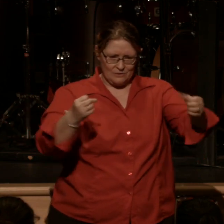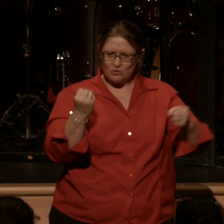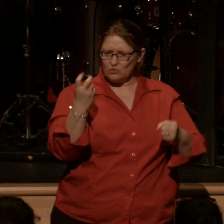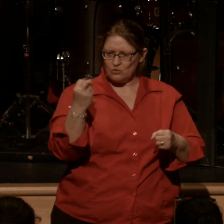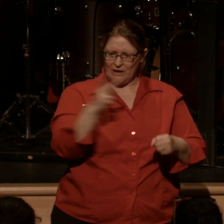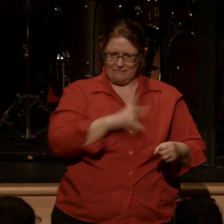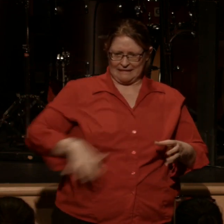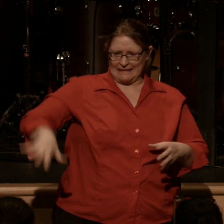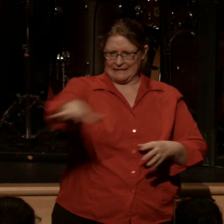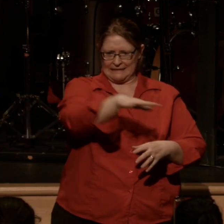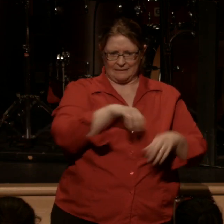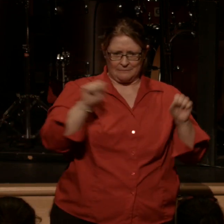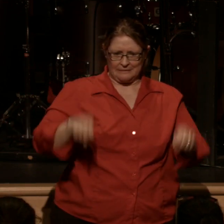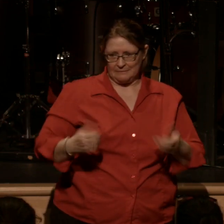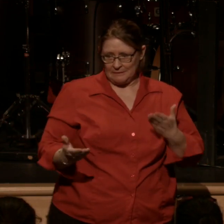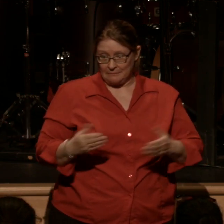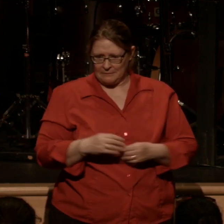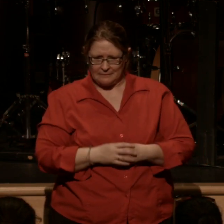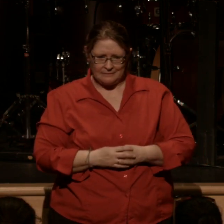12 kingdoms.